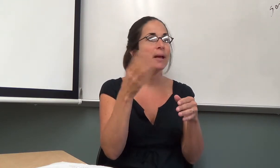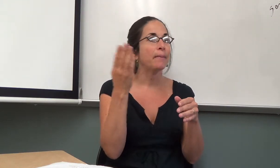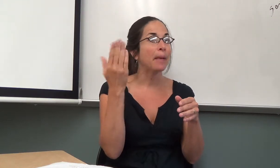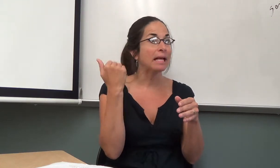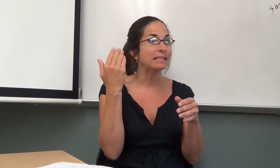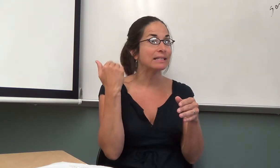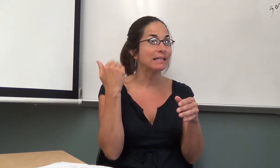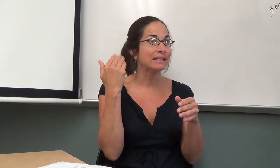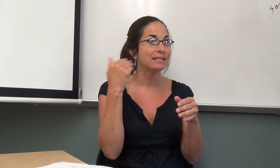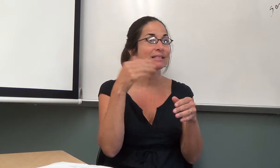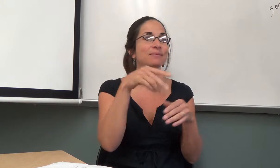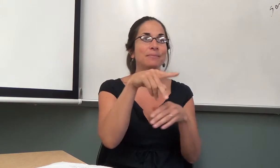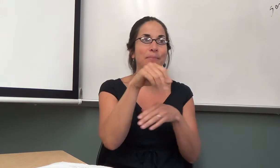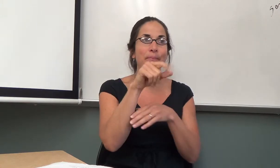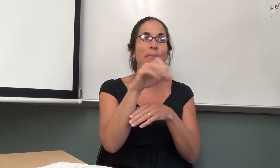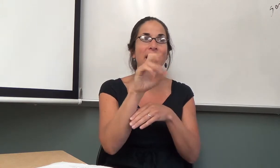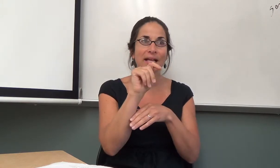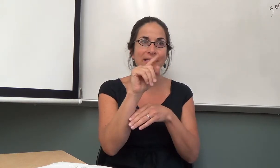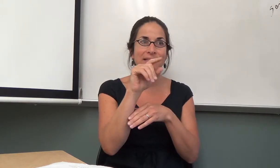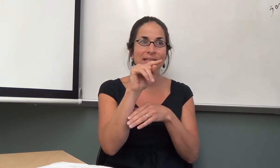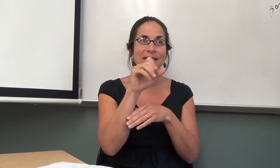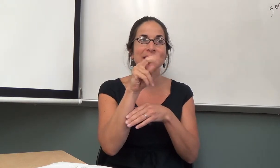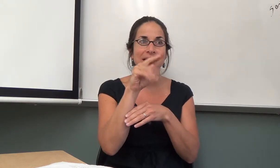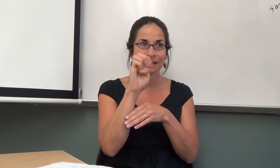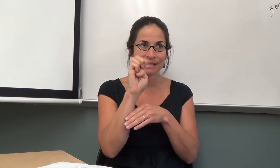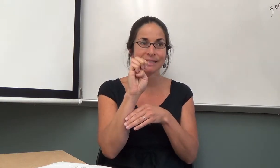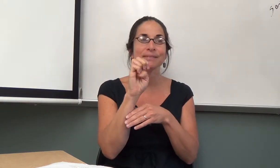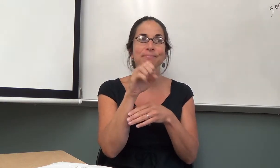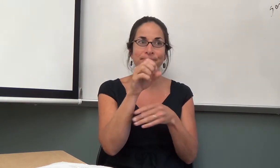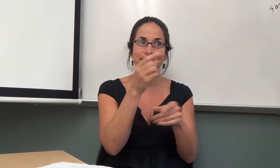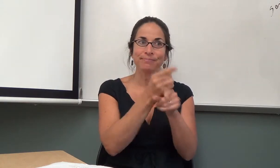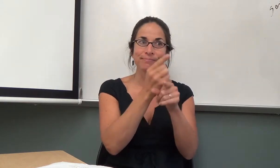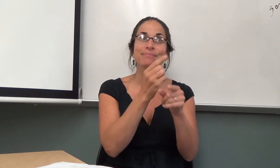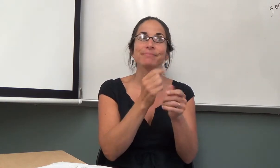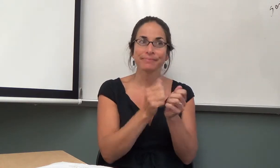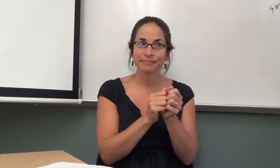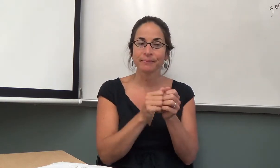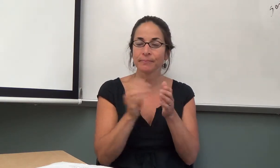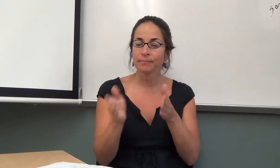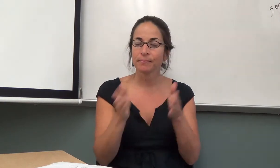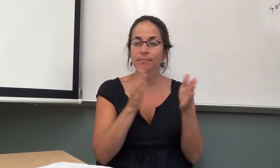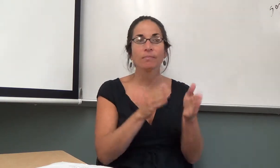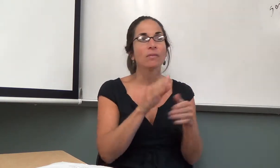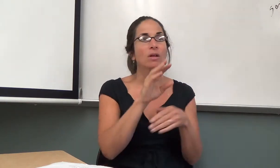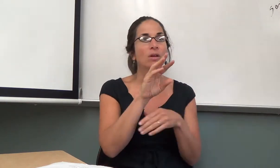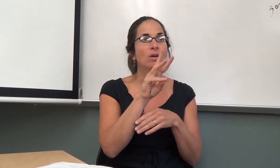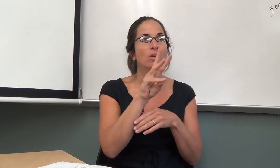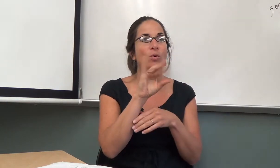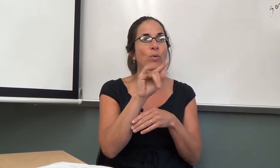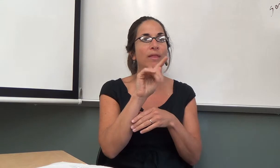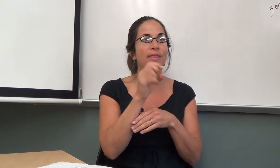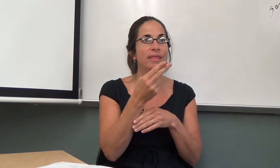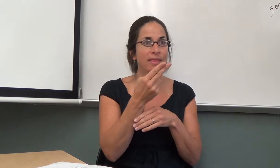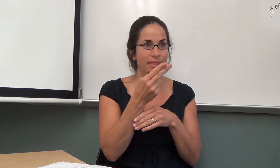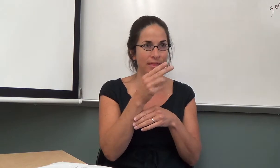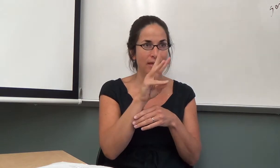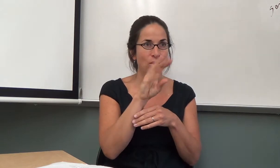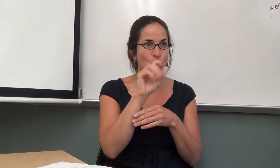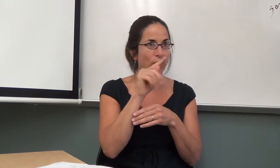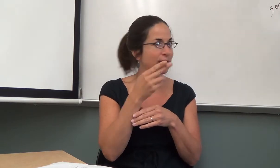In the past. Good. Nice. Okay. How about with? No. You guys got to speak up now. No.